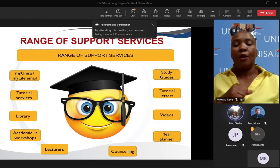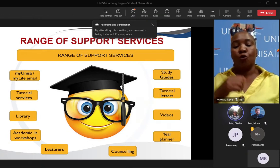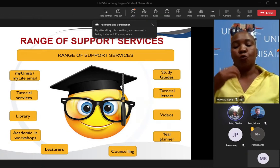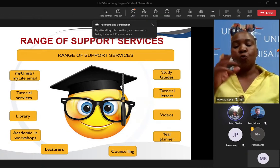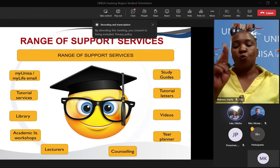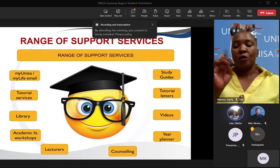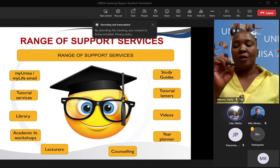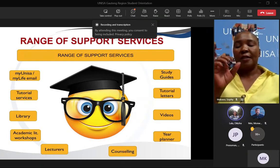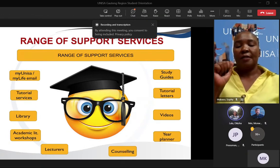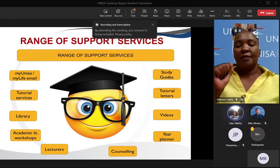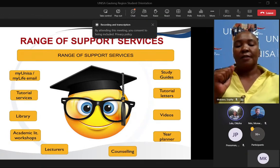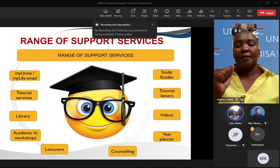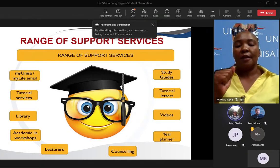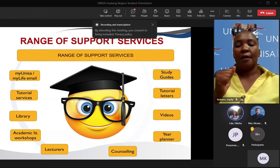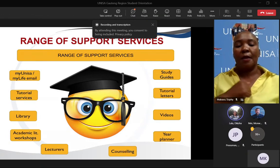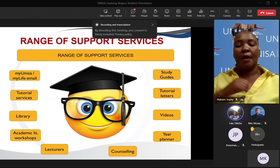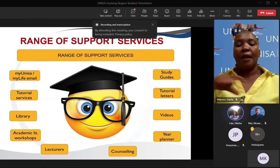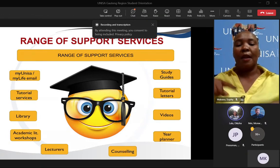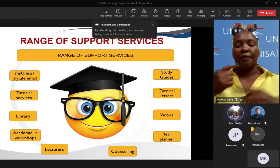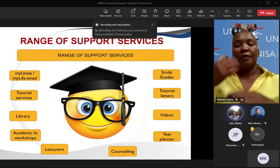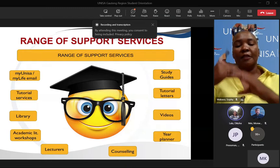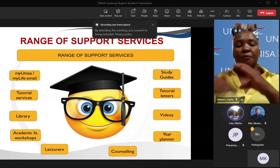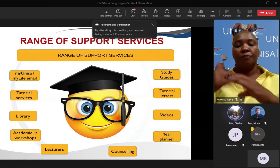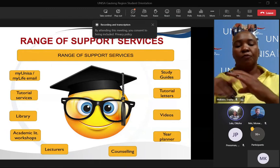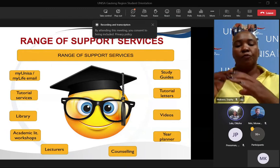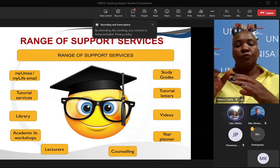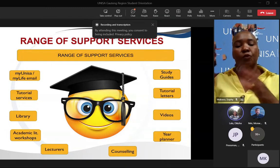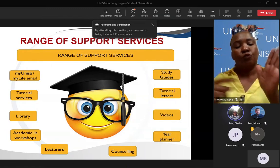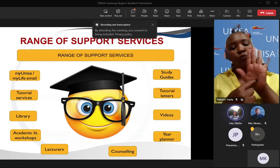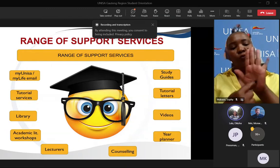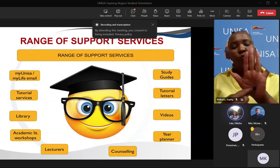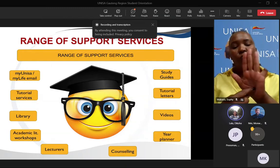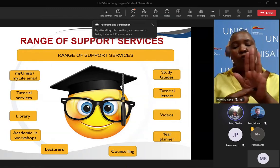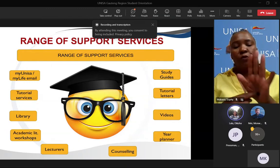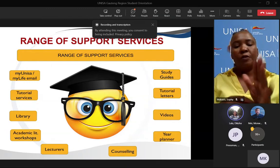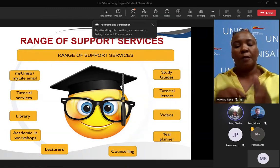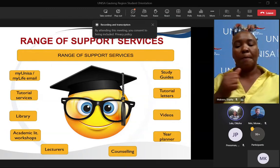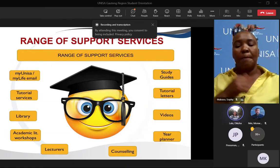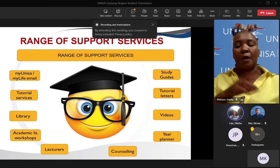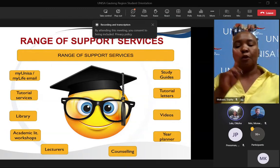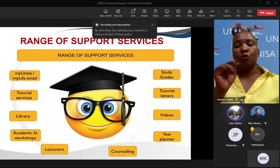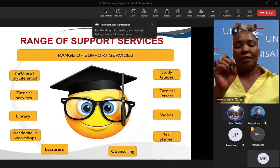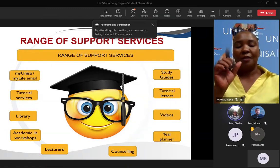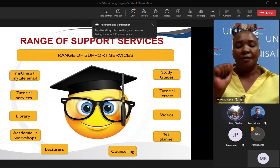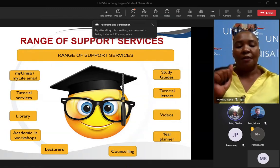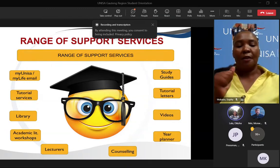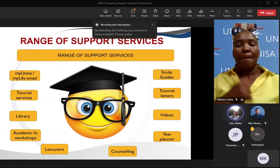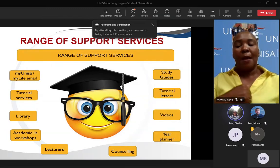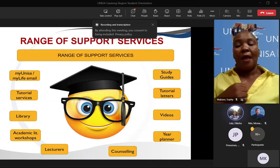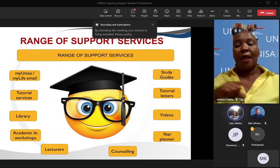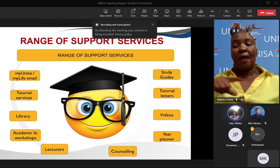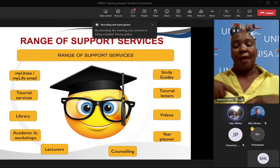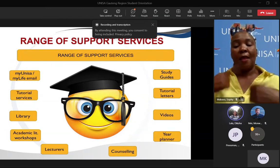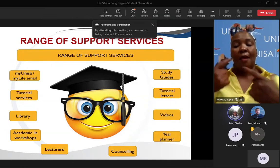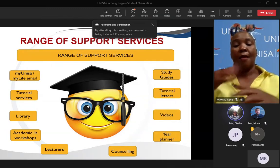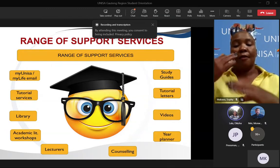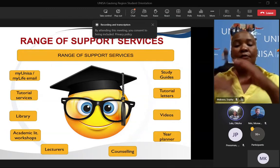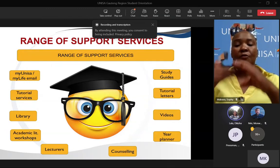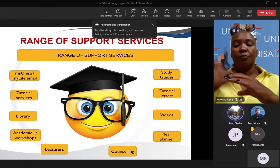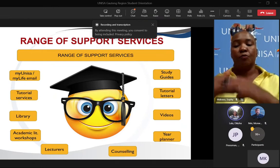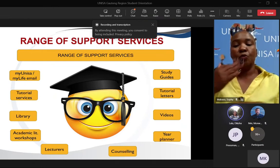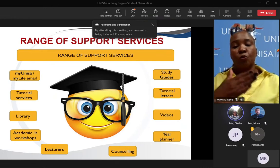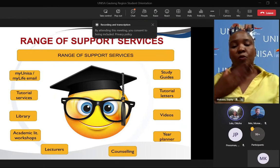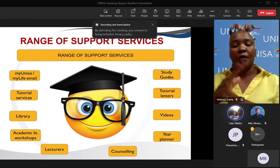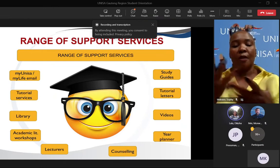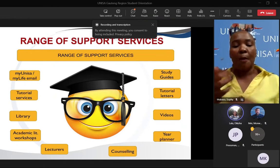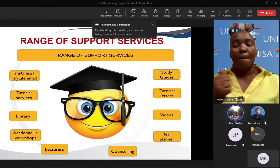that you ensure that you are registered for your my unisa and that your my life email is working the